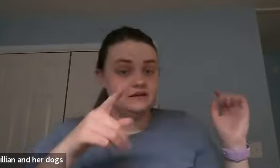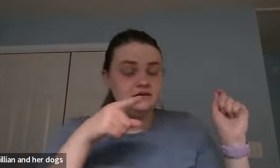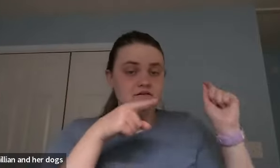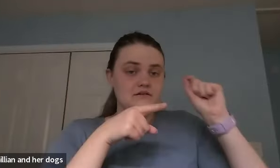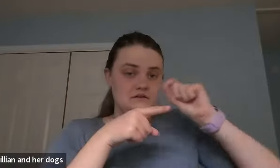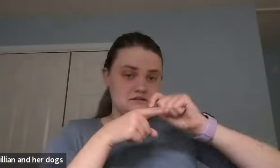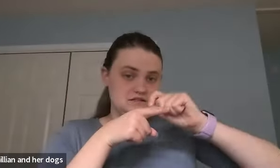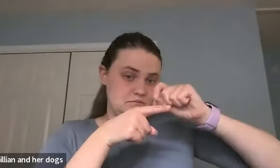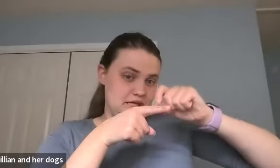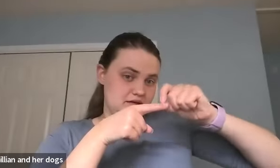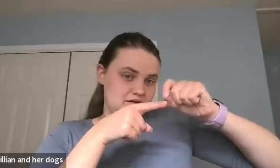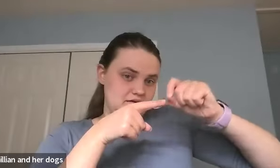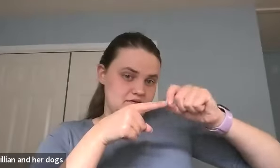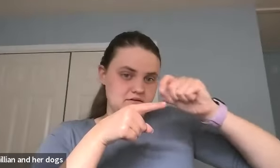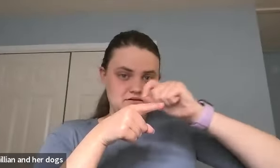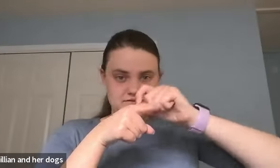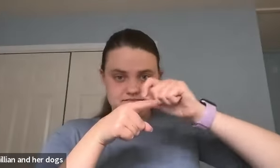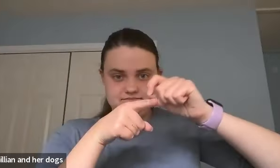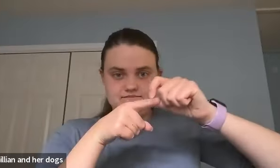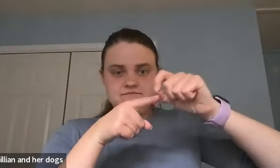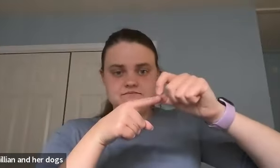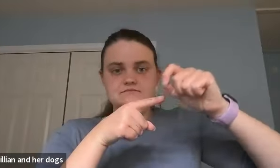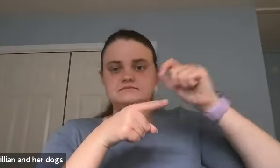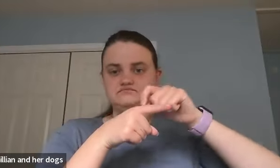bean. So bean. Then